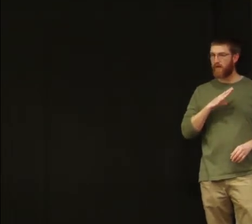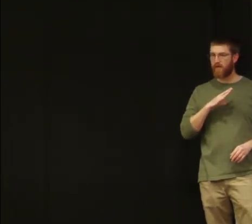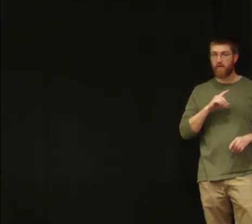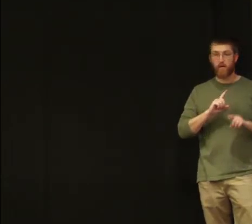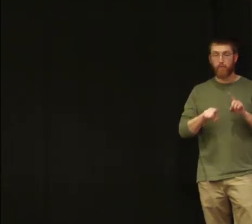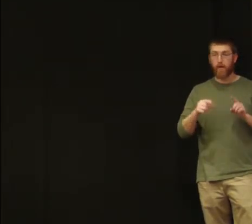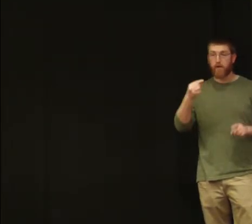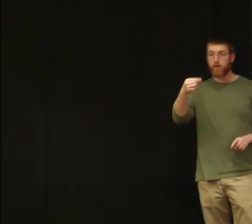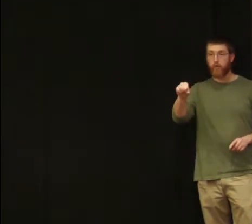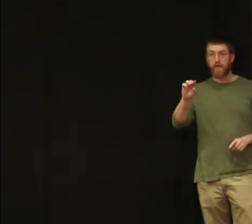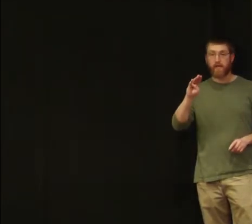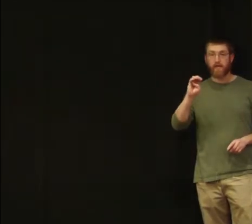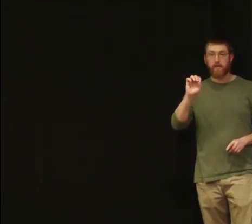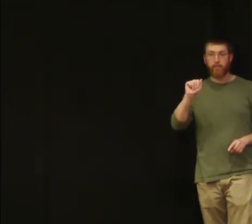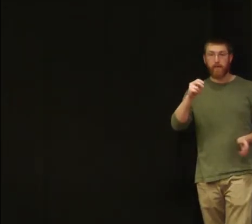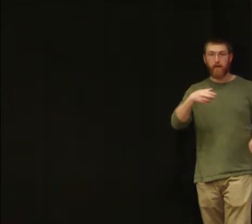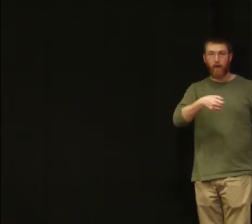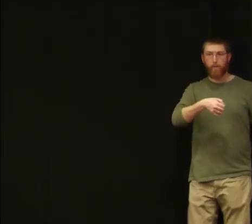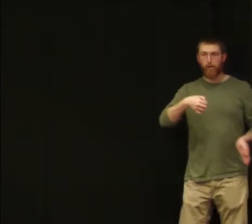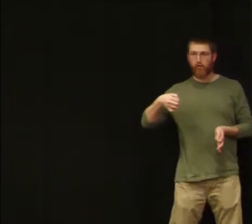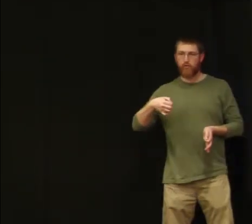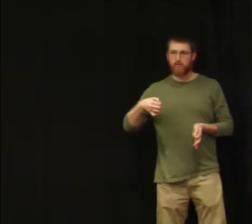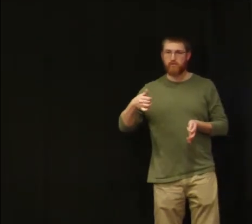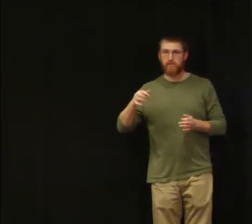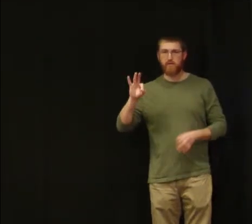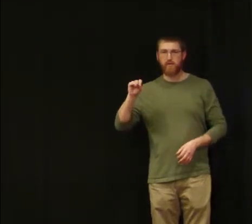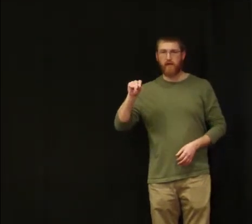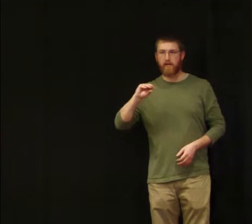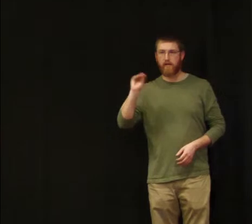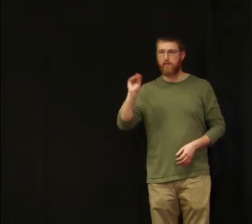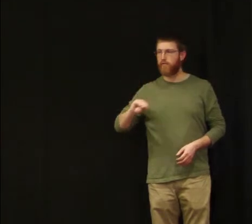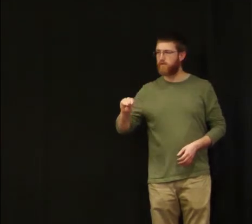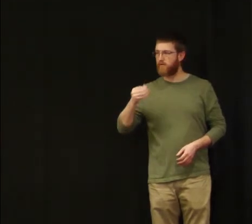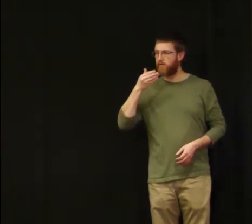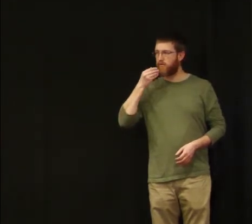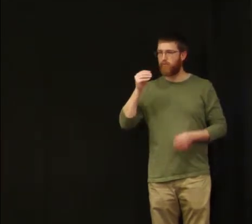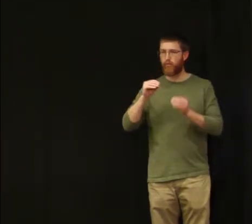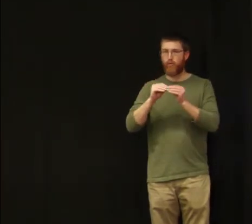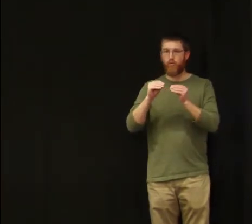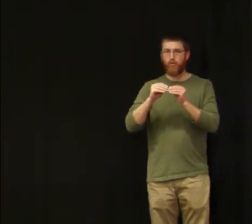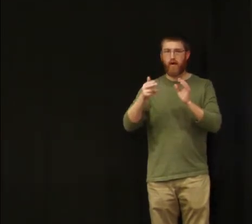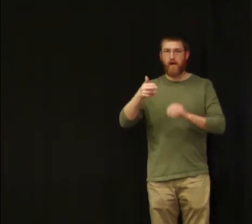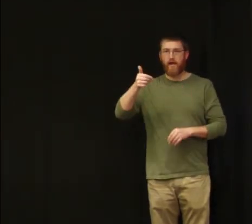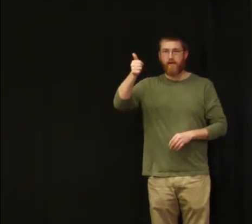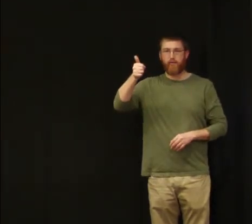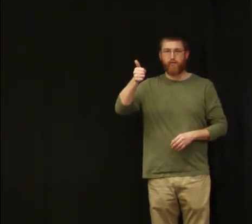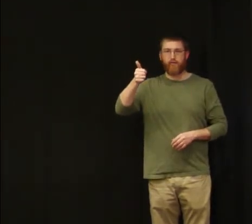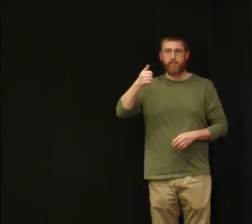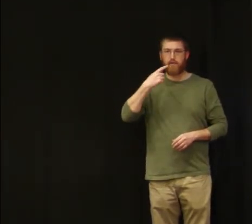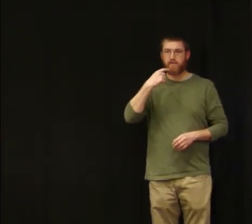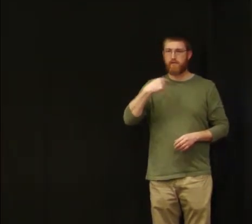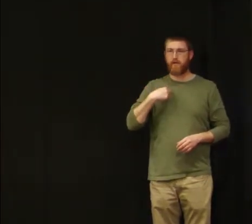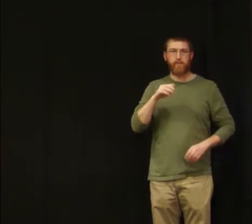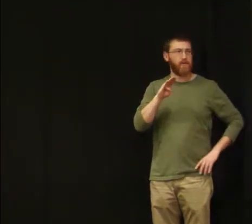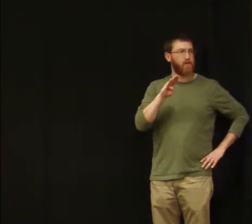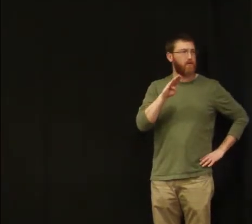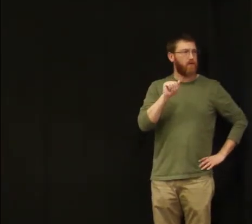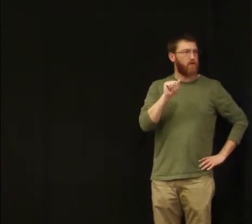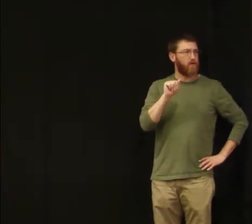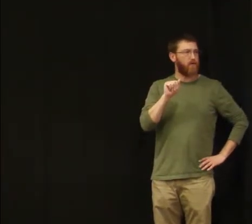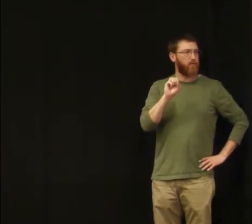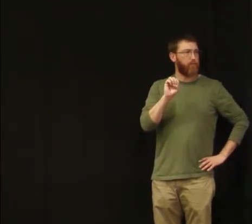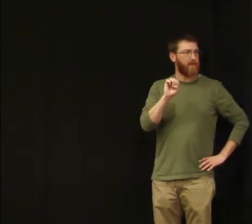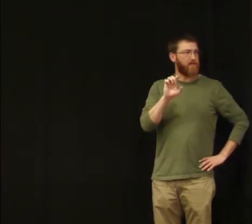The mean method is skewing towards the 90%, but it's higher. This is telling you that the baseline is higher than